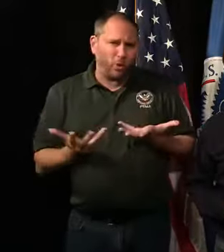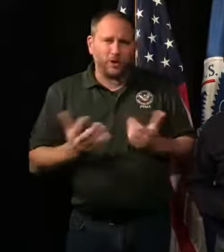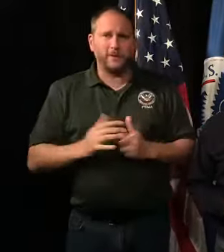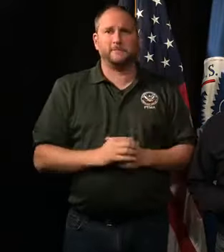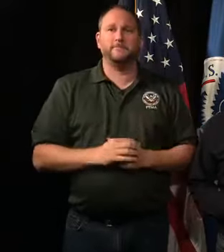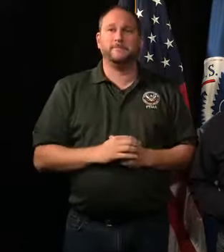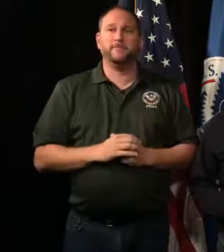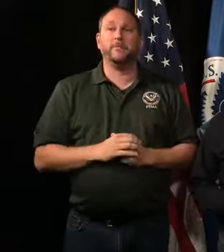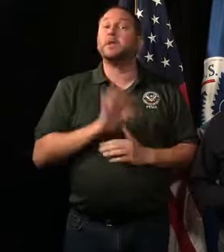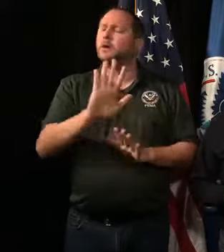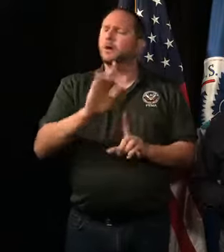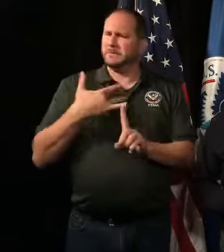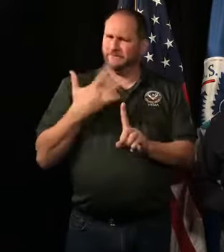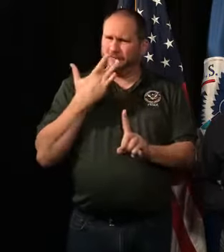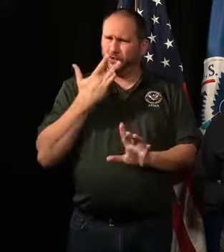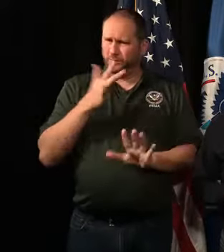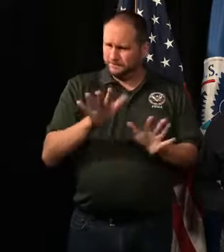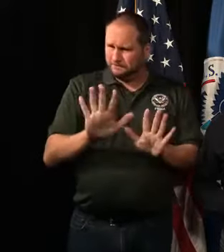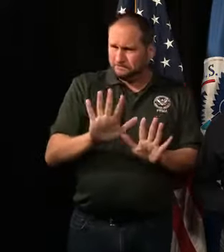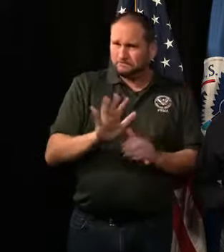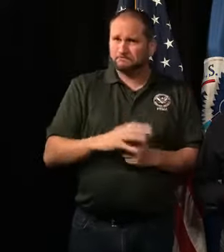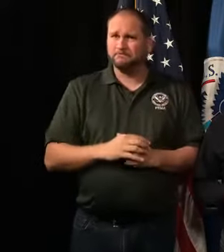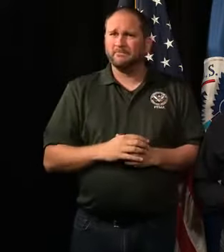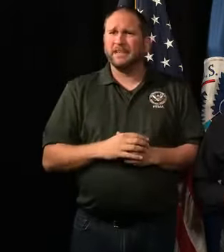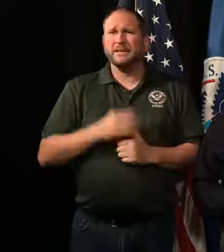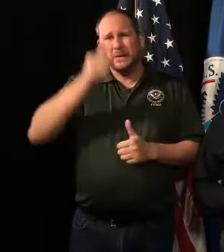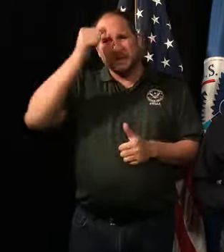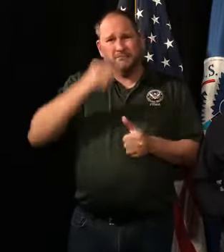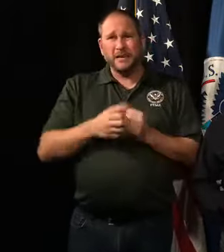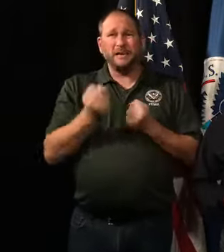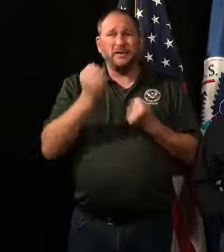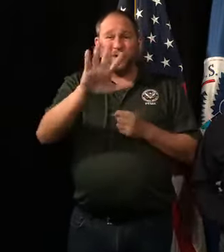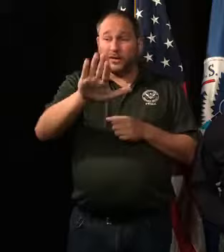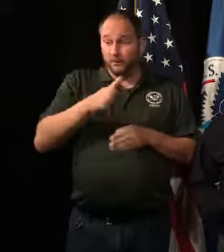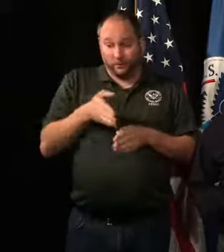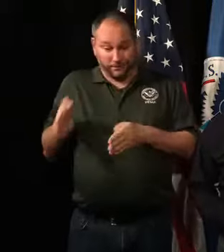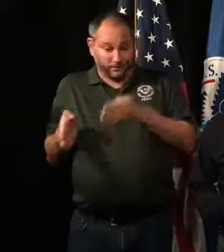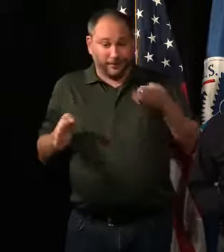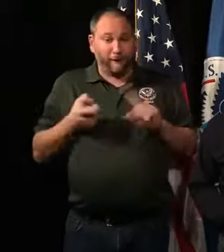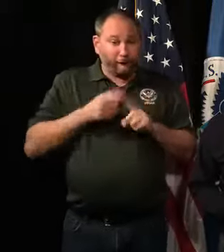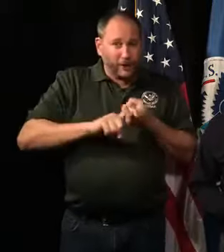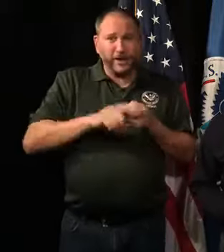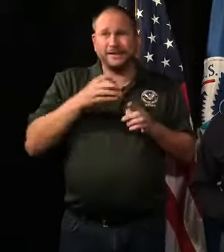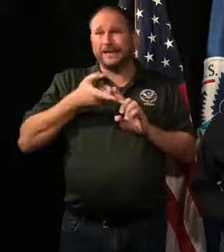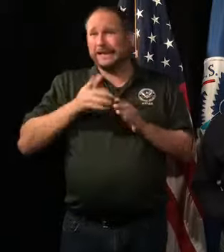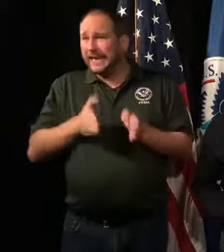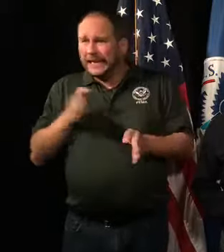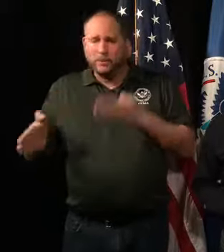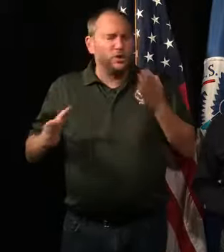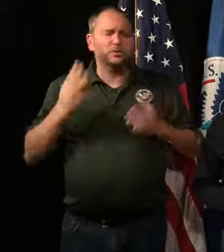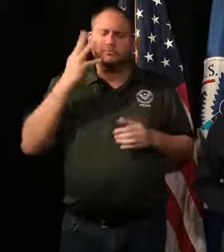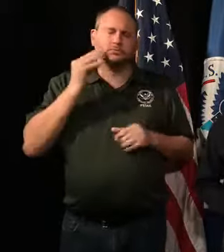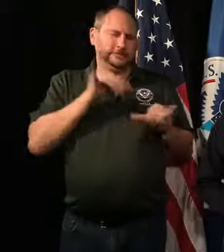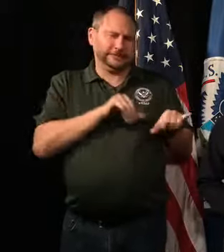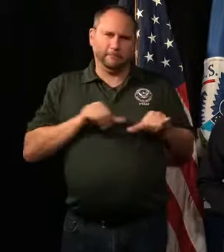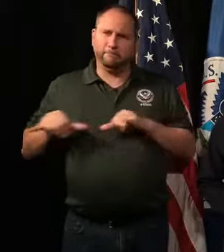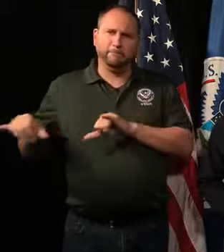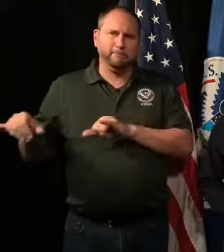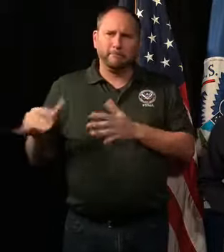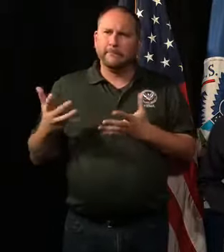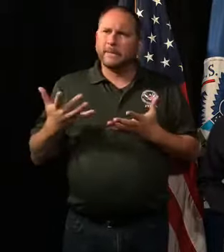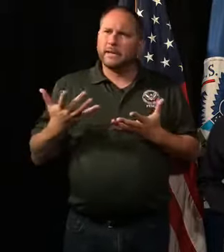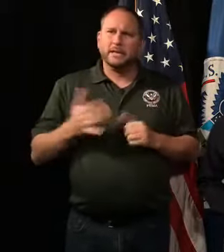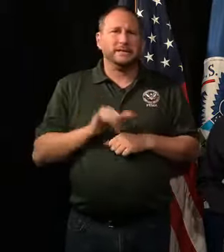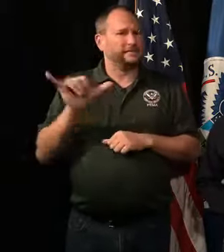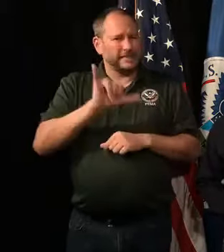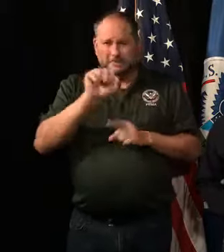in mind that many of your friends and neighbors are going through this same experience right now. They're in a similar